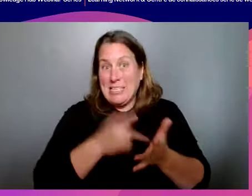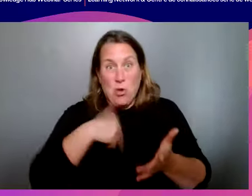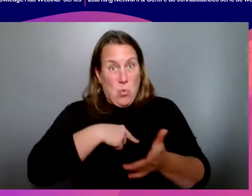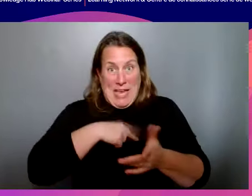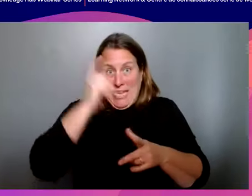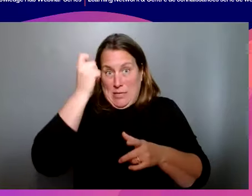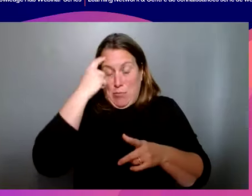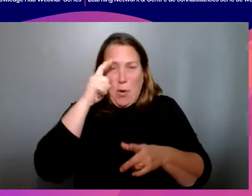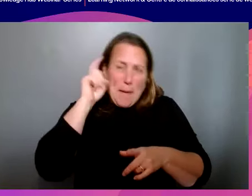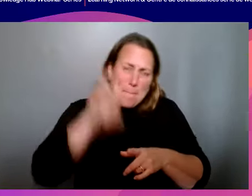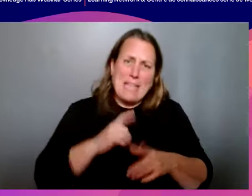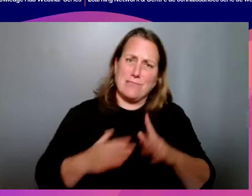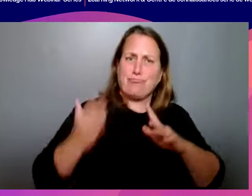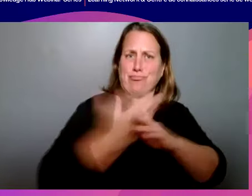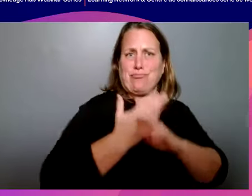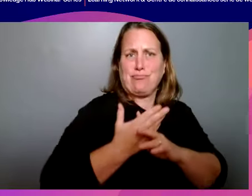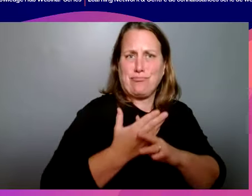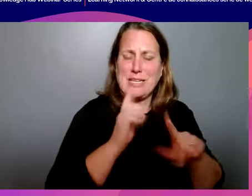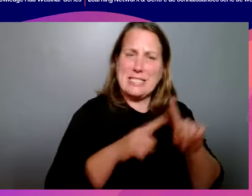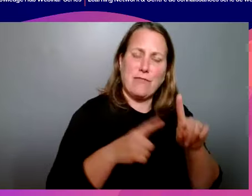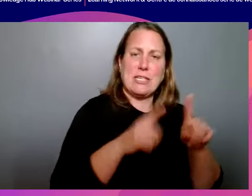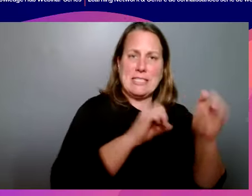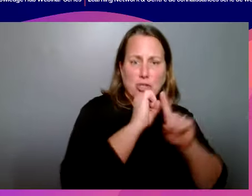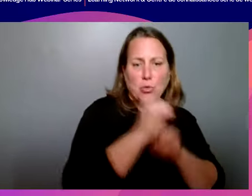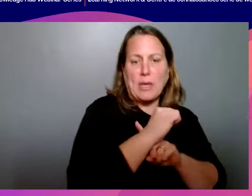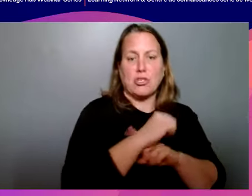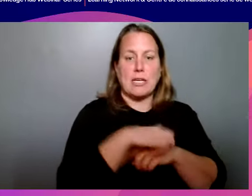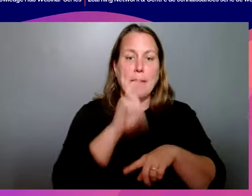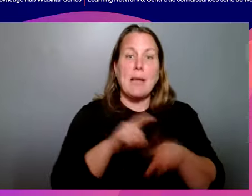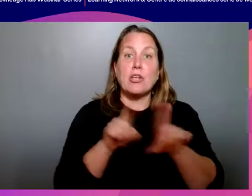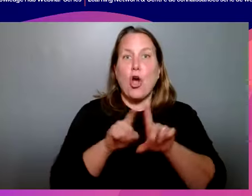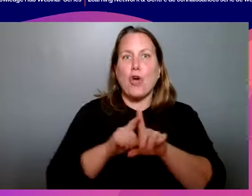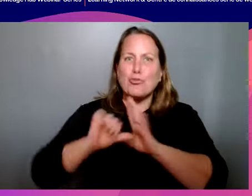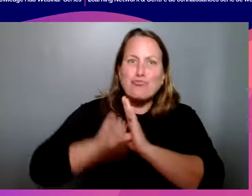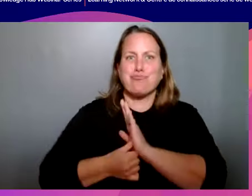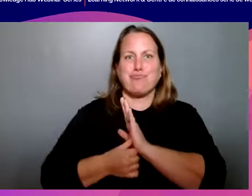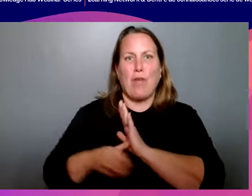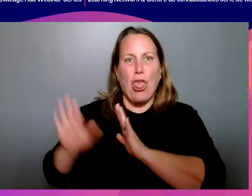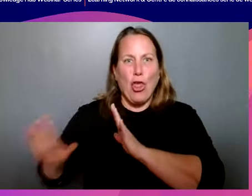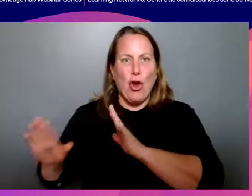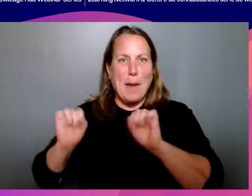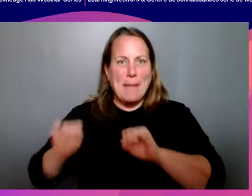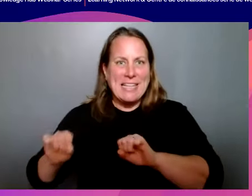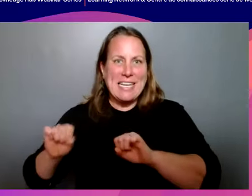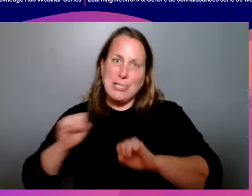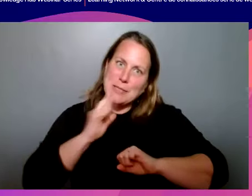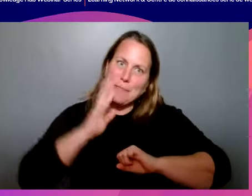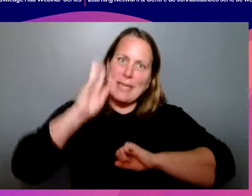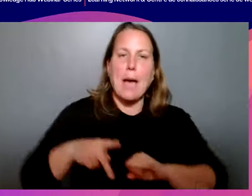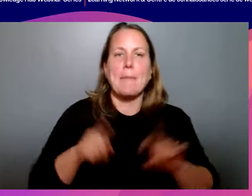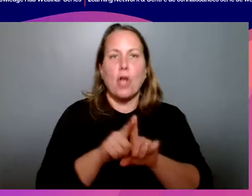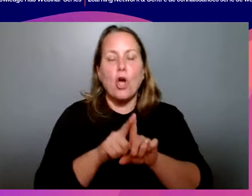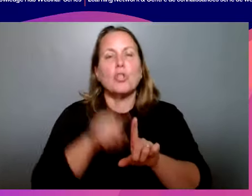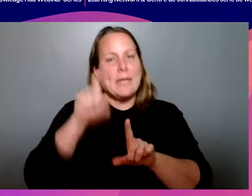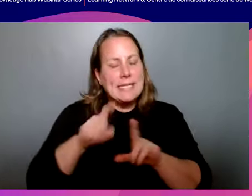behavior, amplifying 2S LGBTQIA plus voices, and advocating for inclusive policies